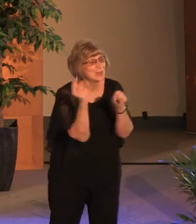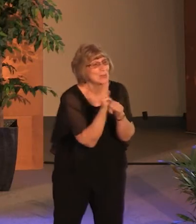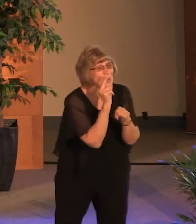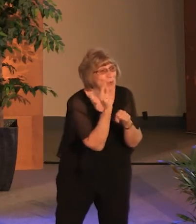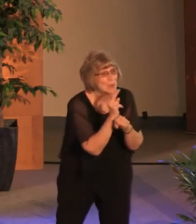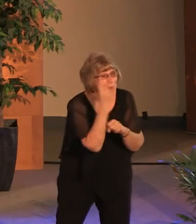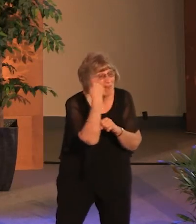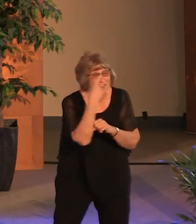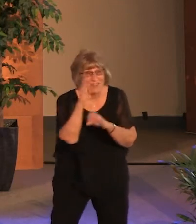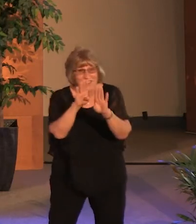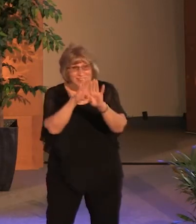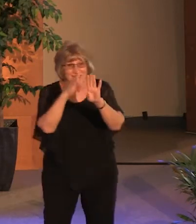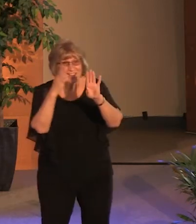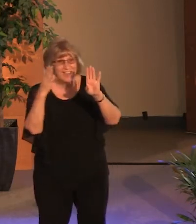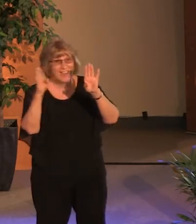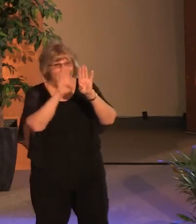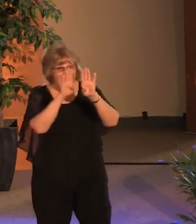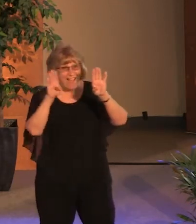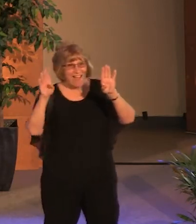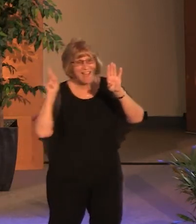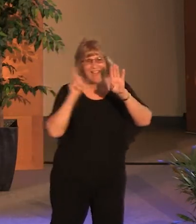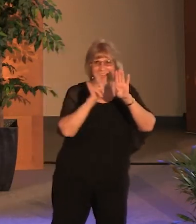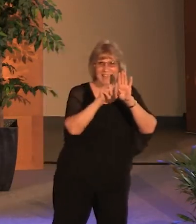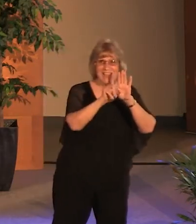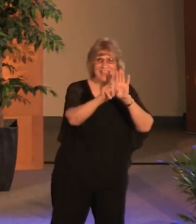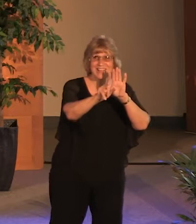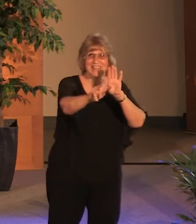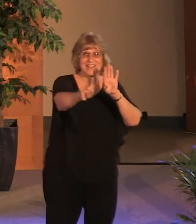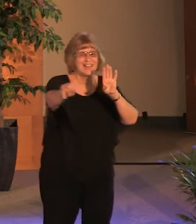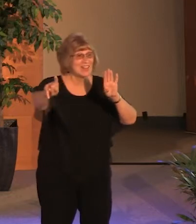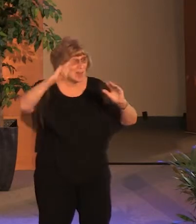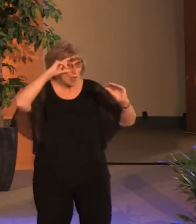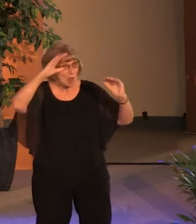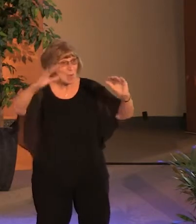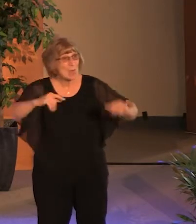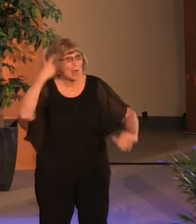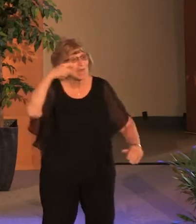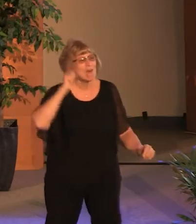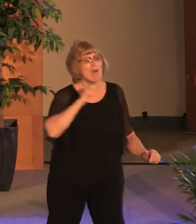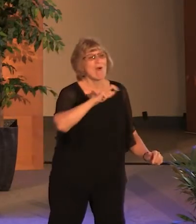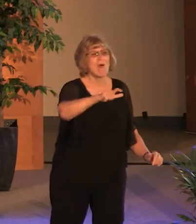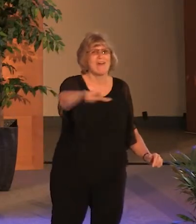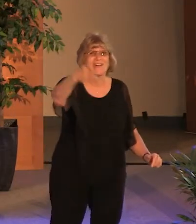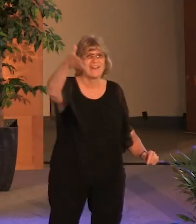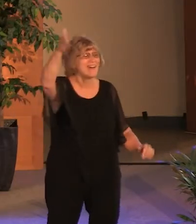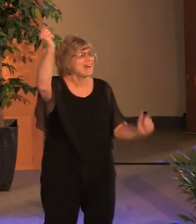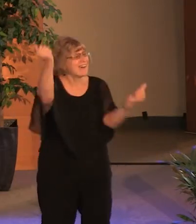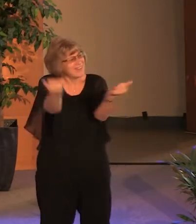the doors and board 'em. There's hope for all, we're all loved